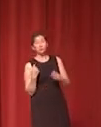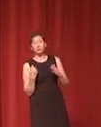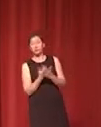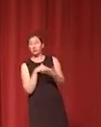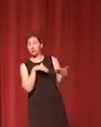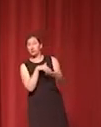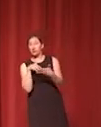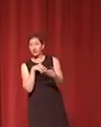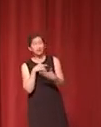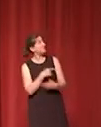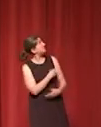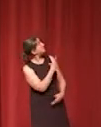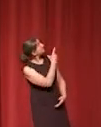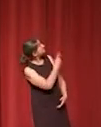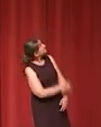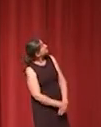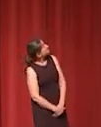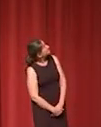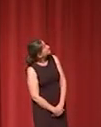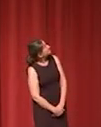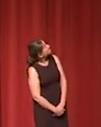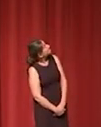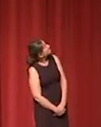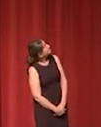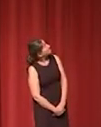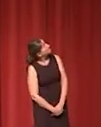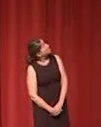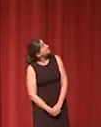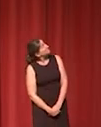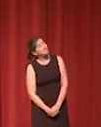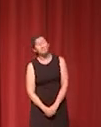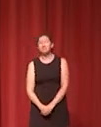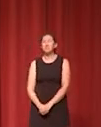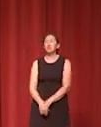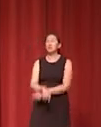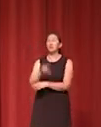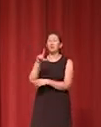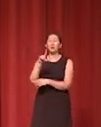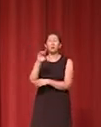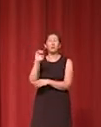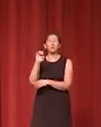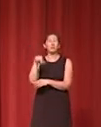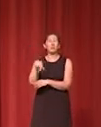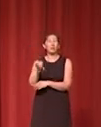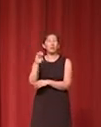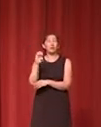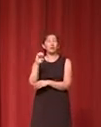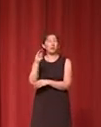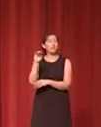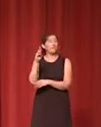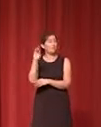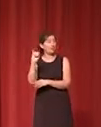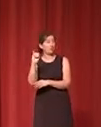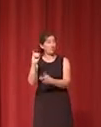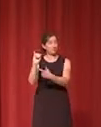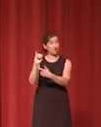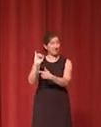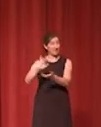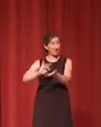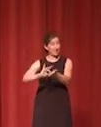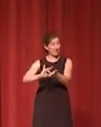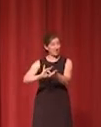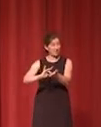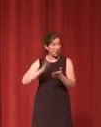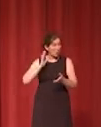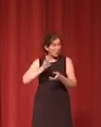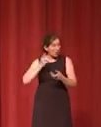out. And this study showed, does it reduce amyloid in the brain? Yes. So it was an 18-month study. You can see